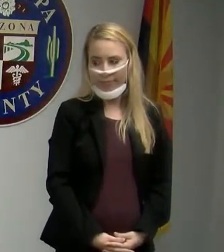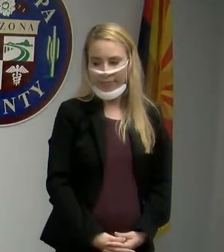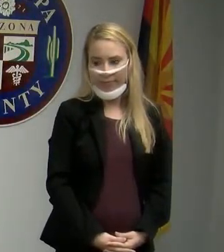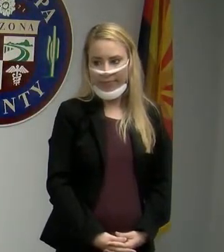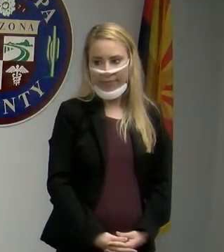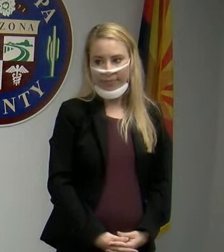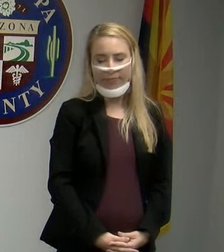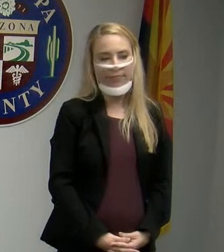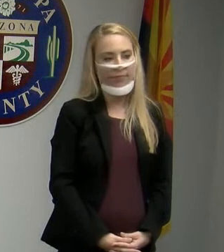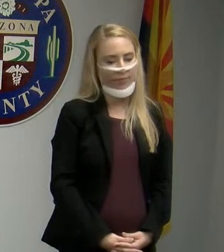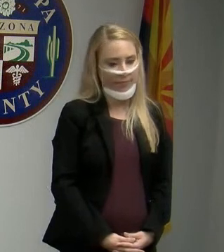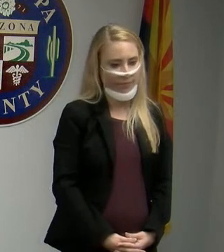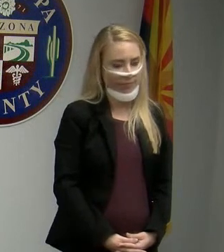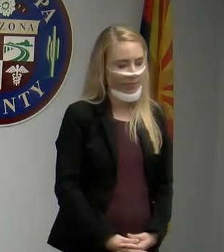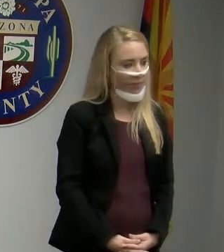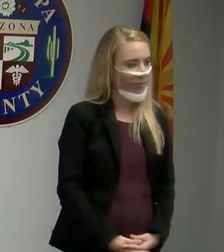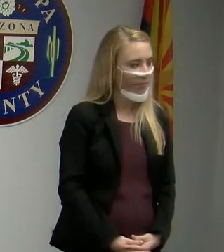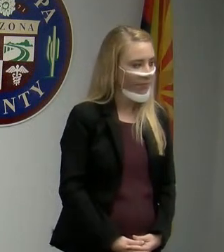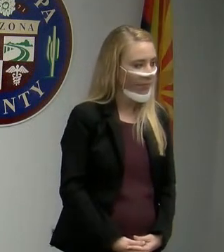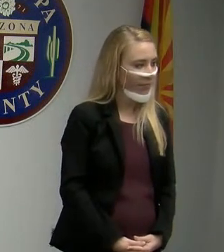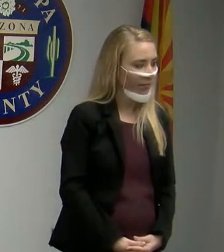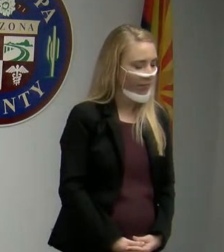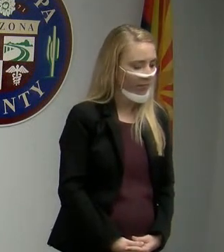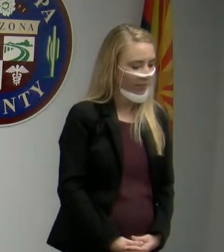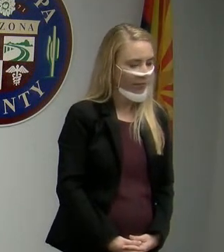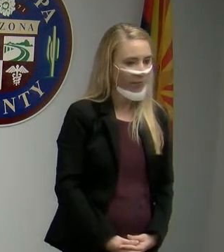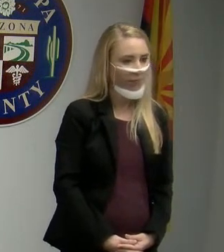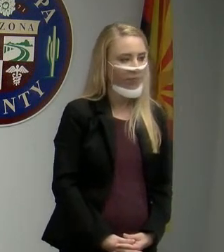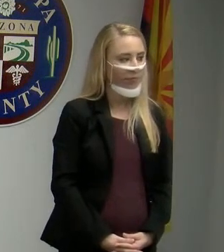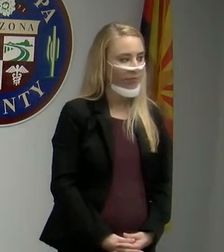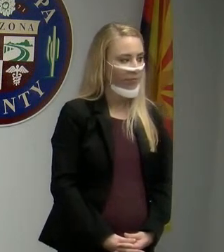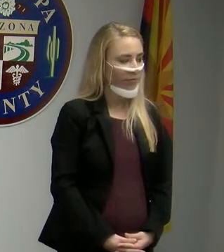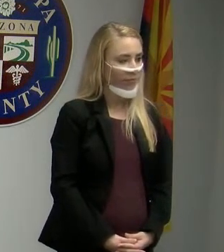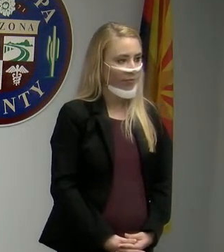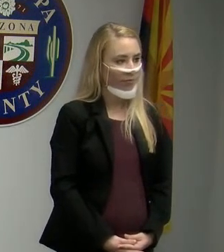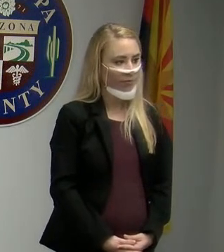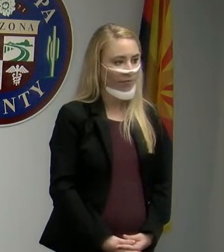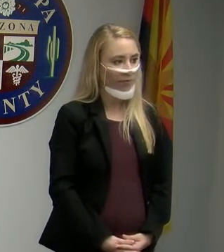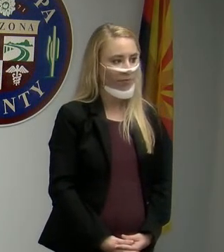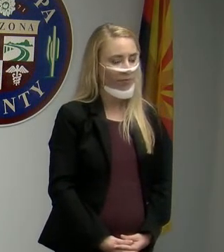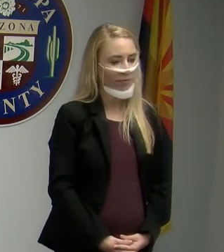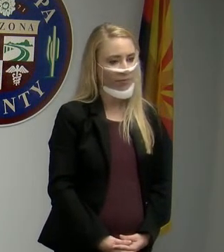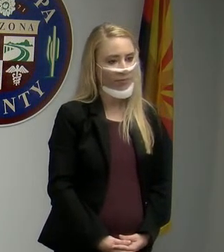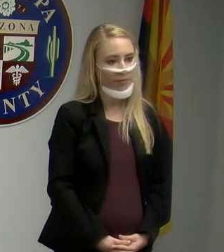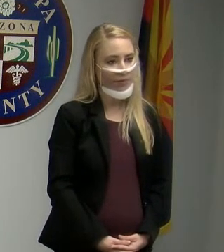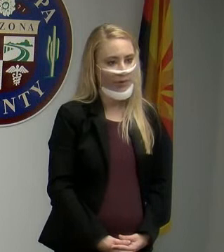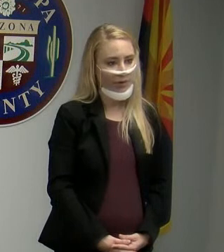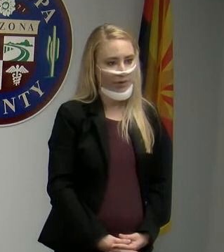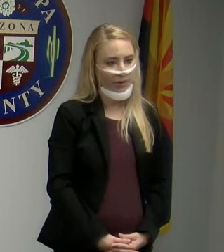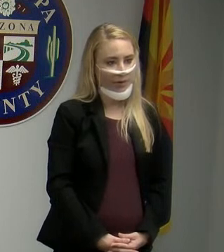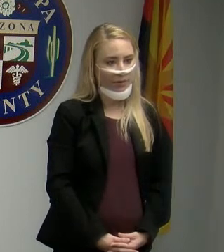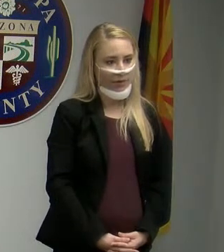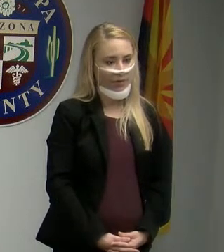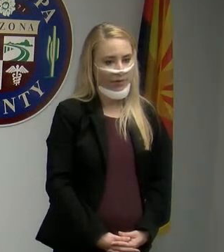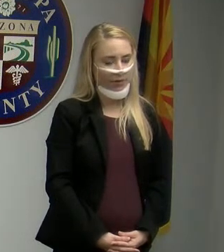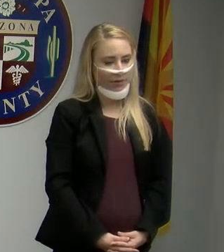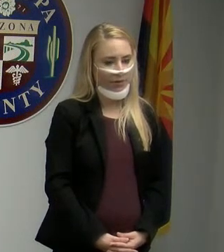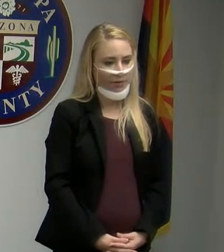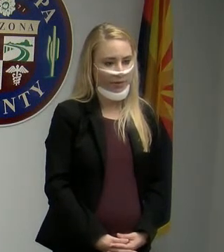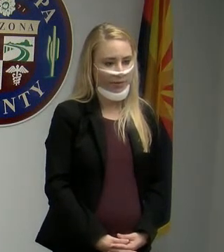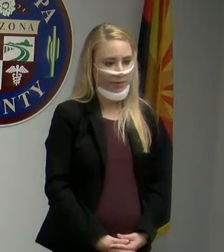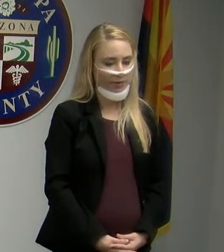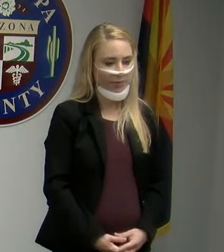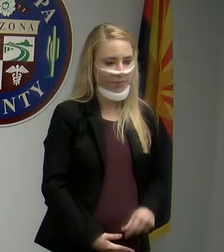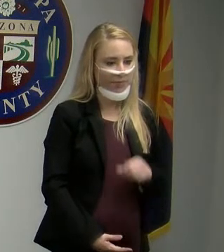Bueno, la pregunta consiste en varias partes, que los últimos 6 días han sido un poco confusos porque vemos que más muertes están surgiendo por